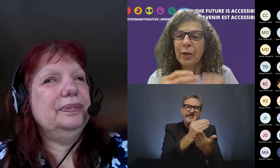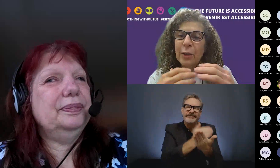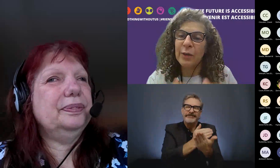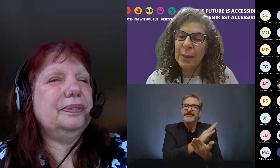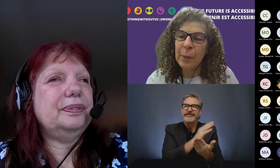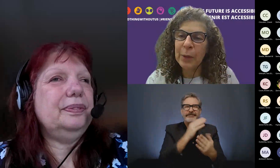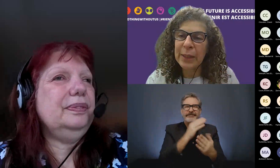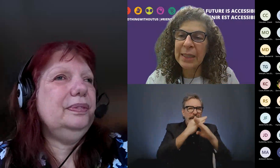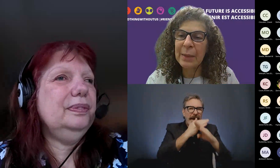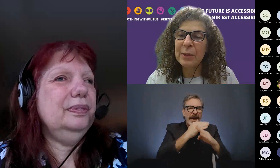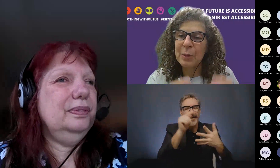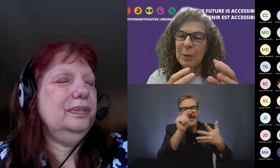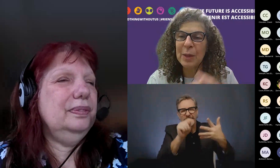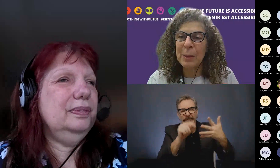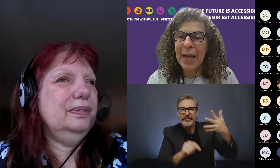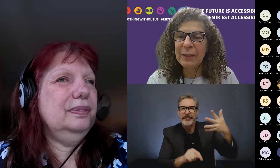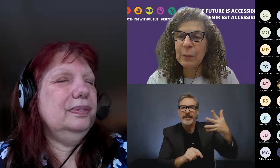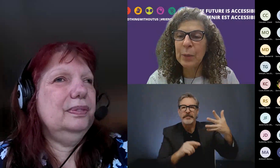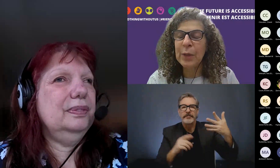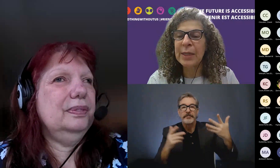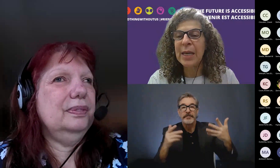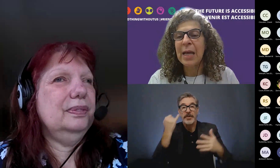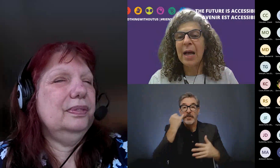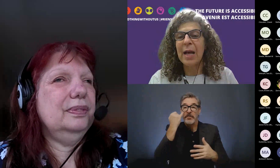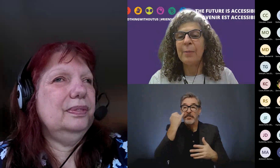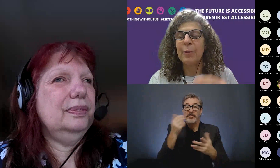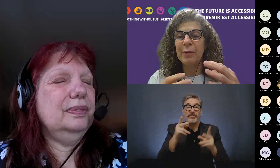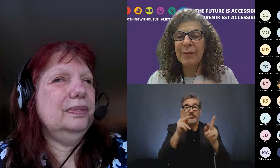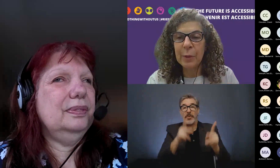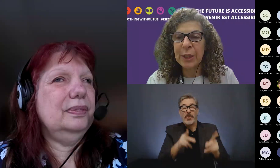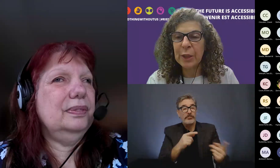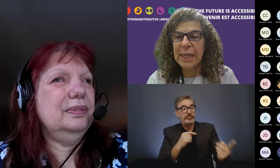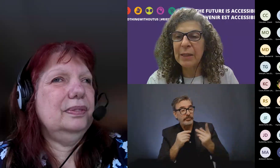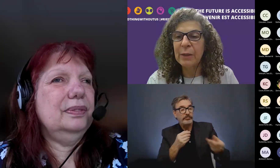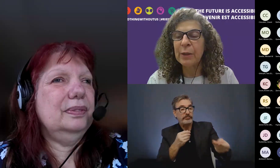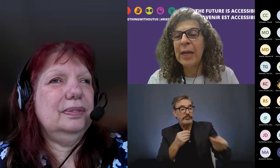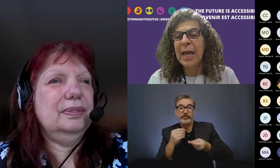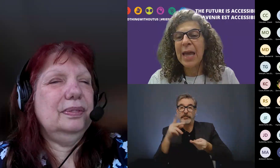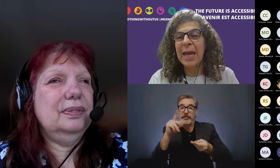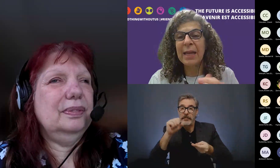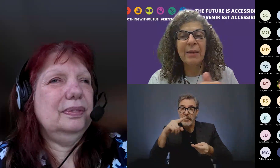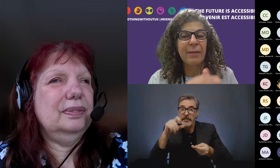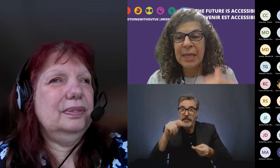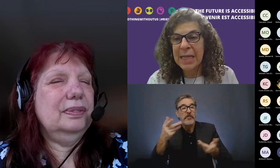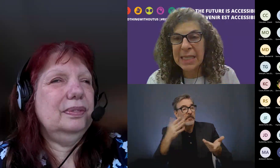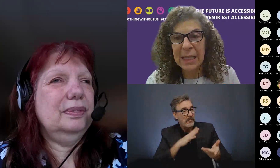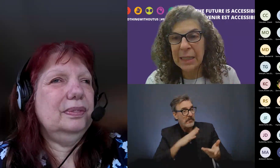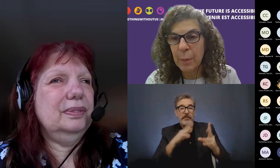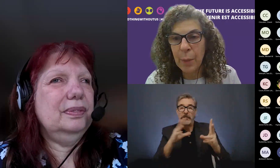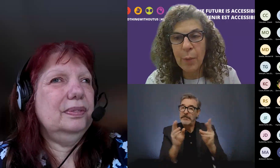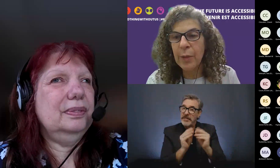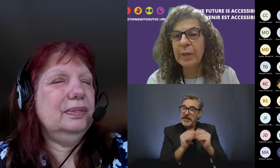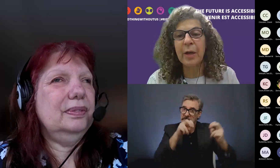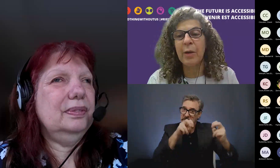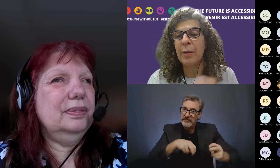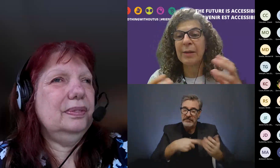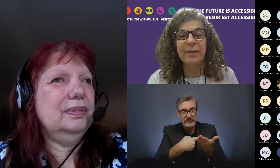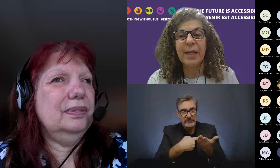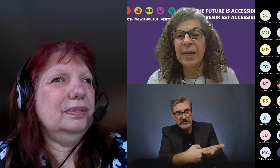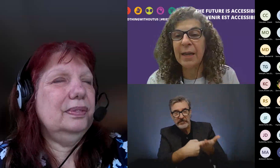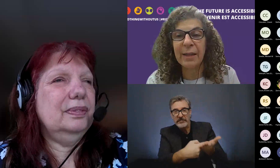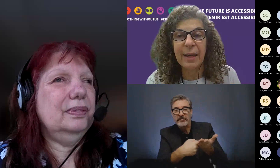identified. So if an employee comes to me with their passport, we review it together, and they need a